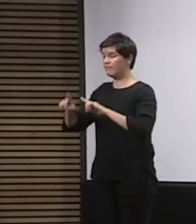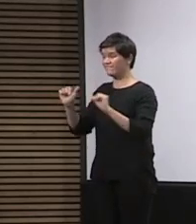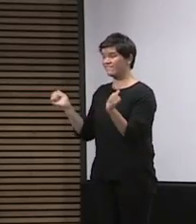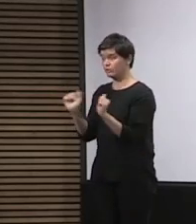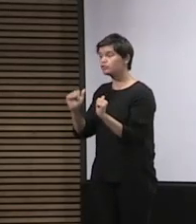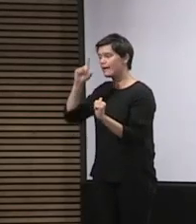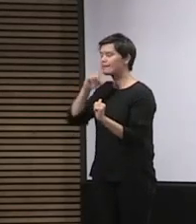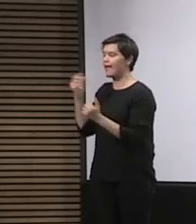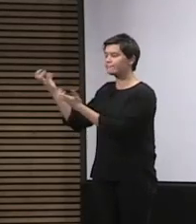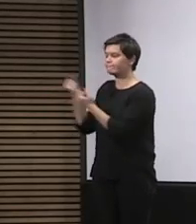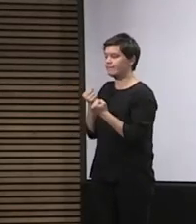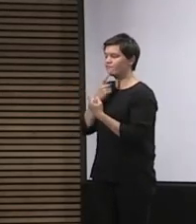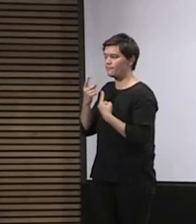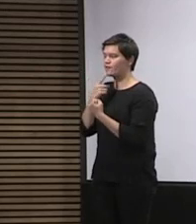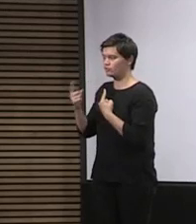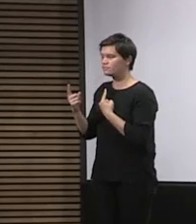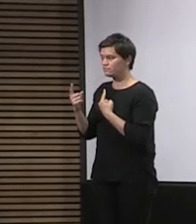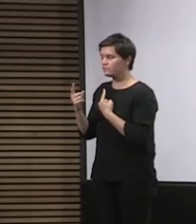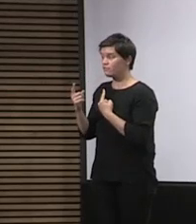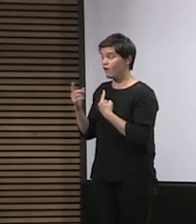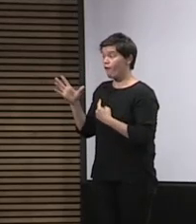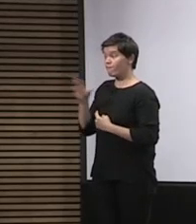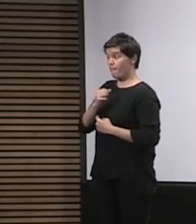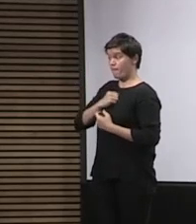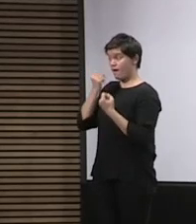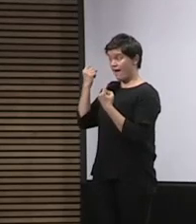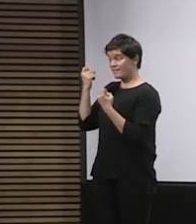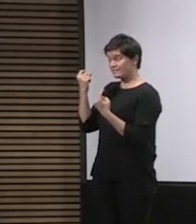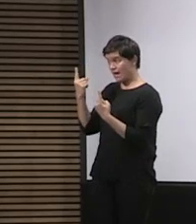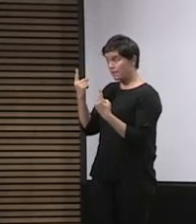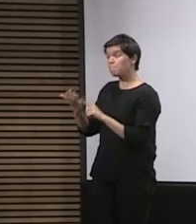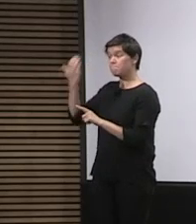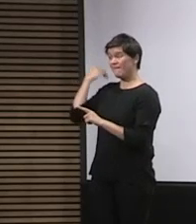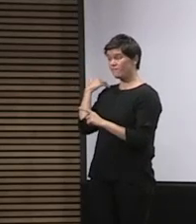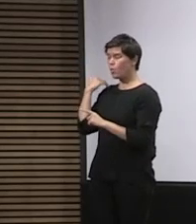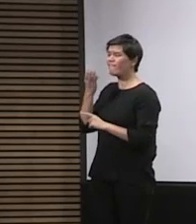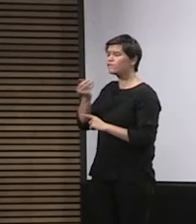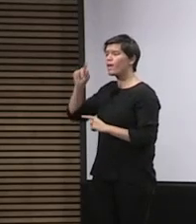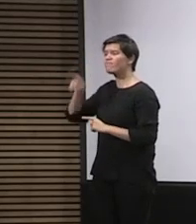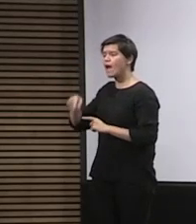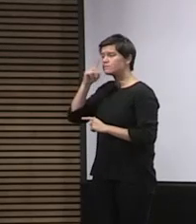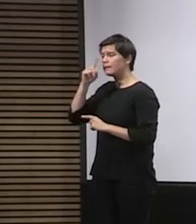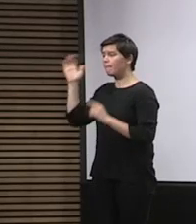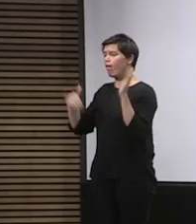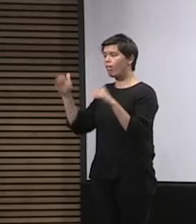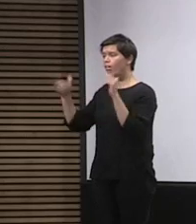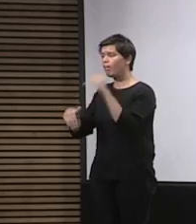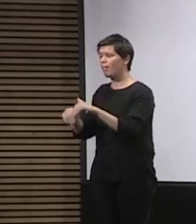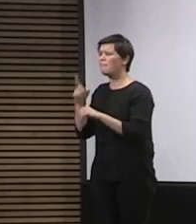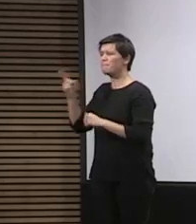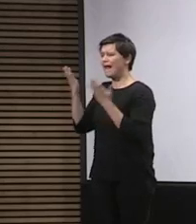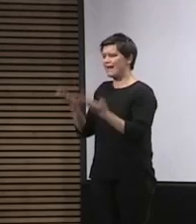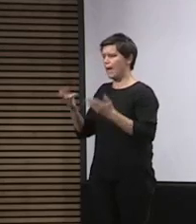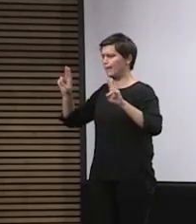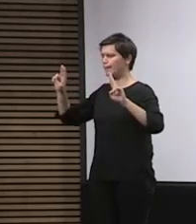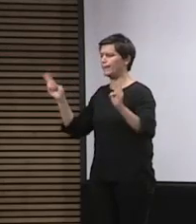has been a significant drop-off. So where we were seeing thousands, we're seeing significantly less. Can I just follow up real quick on that? Sure. For those Kiwis